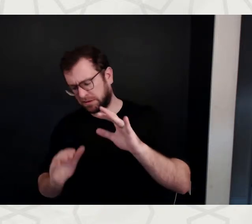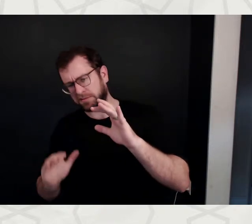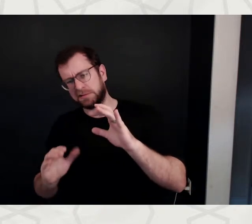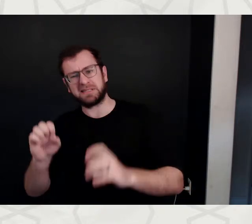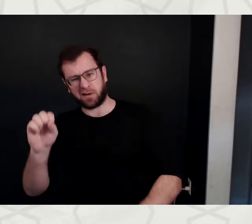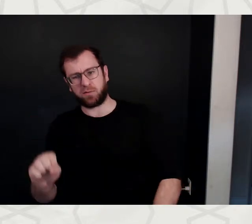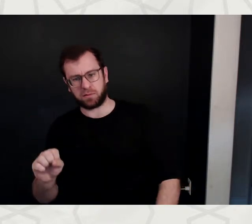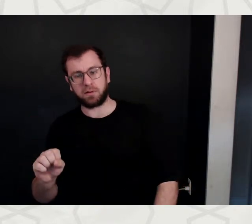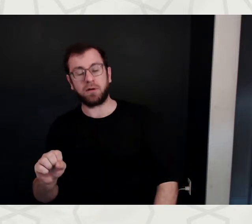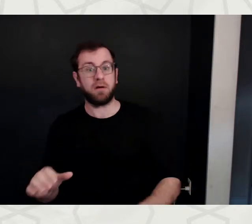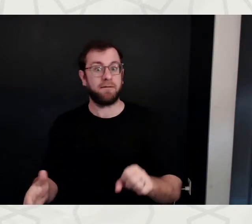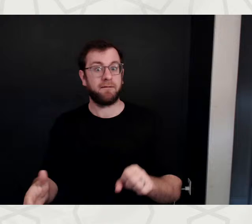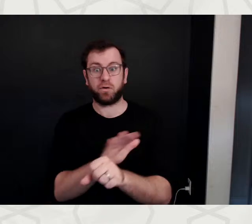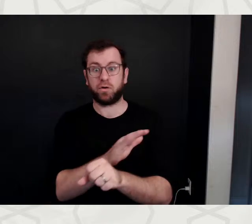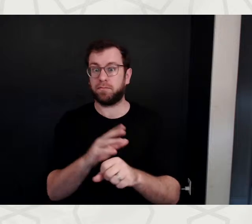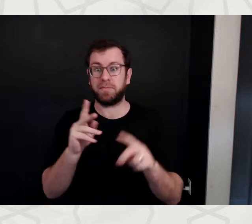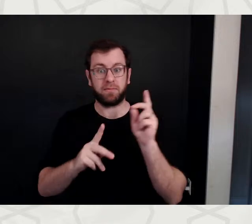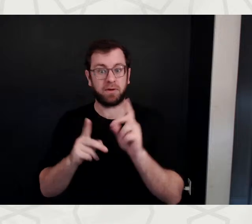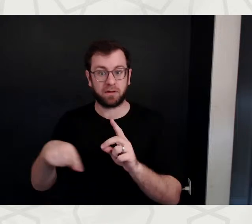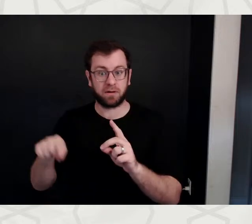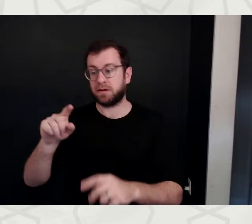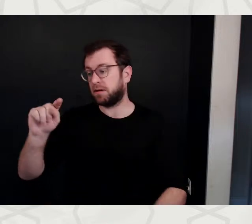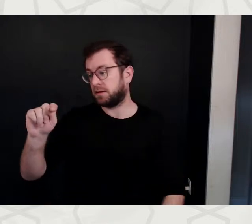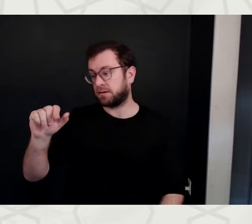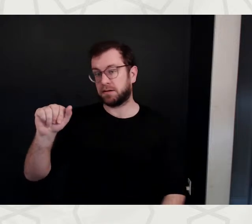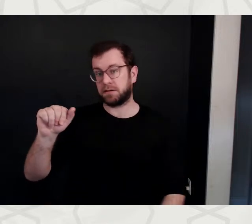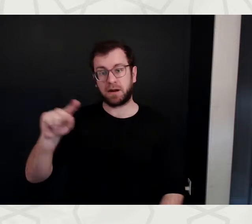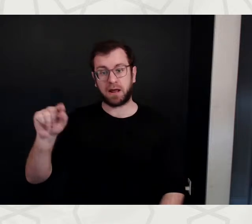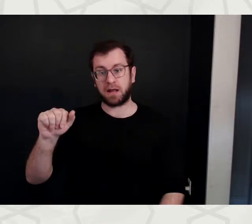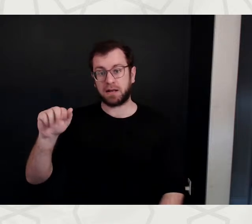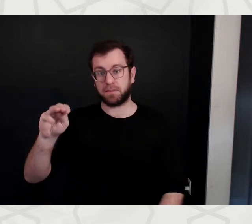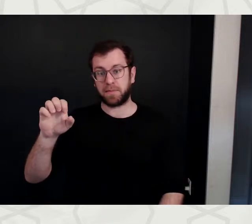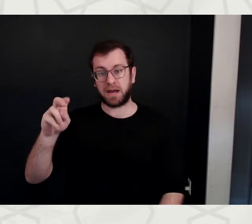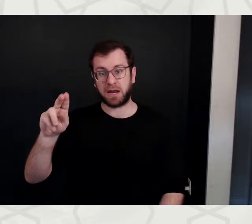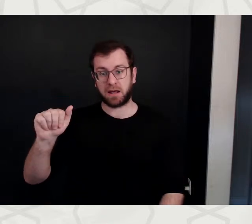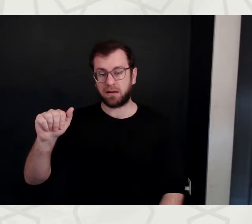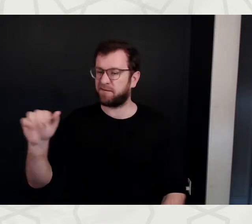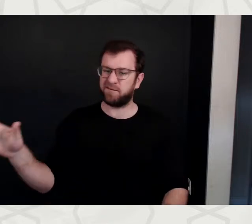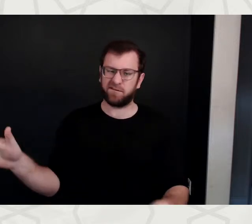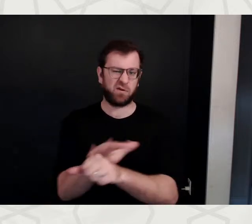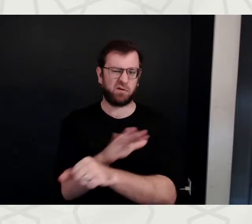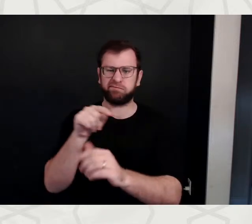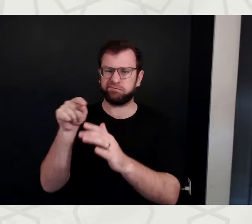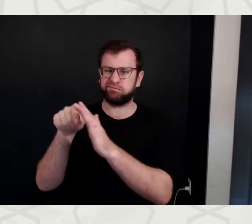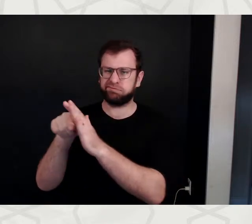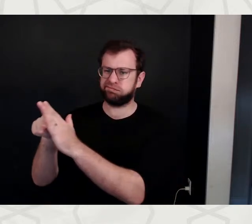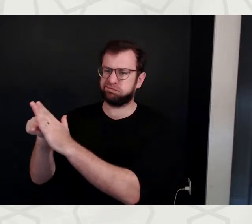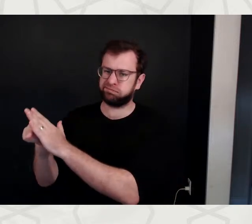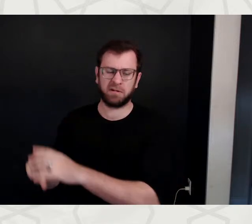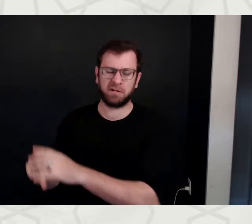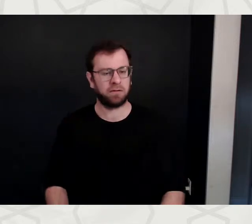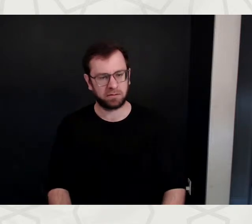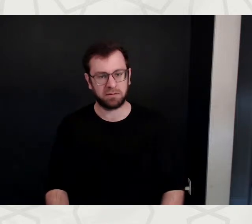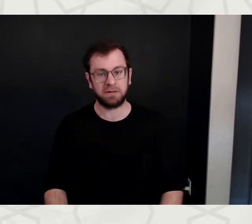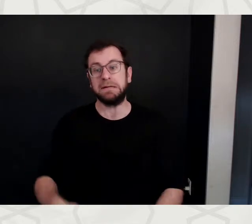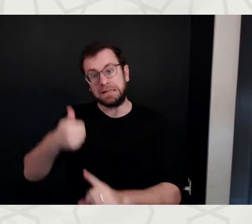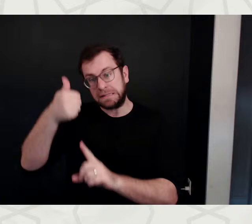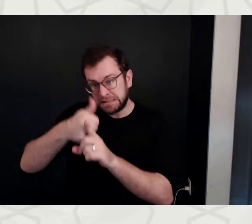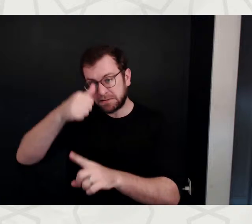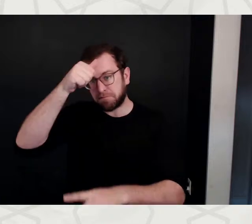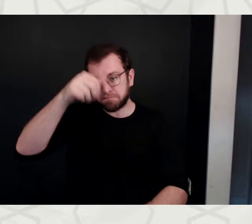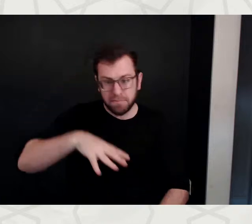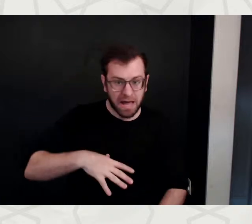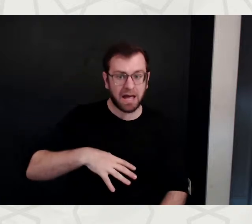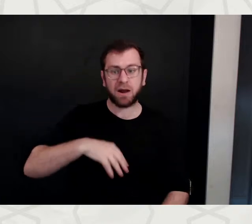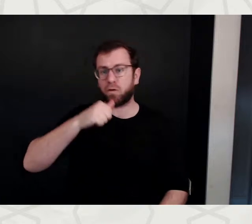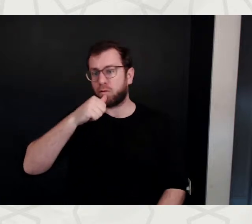total population of Tasmania was exterminated. Every single man, woman,